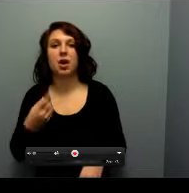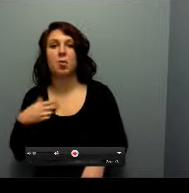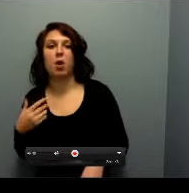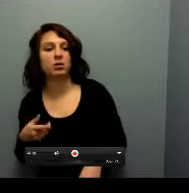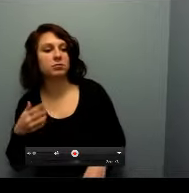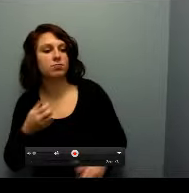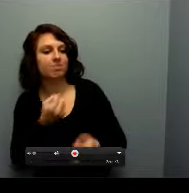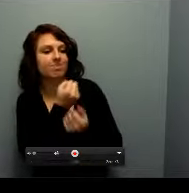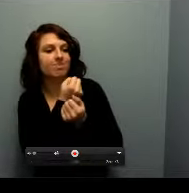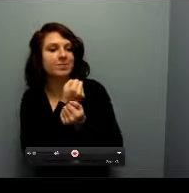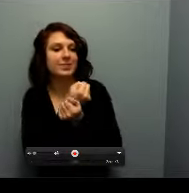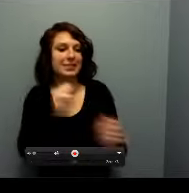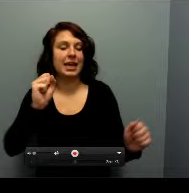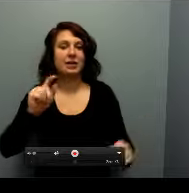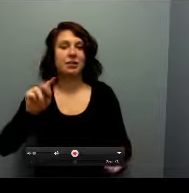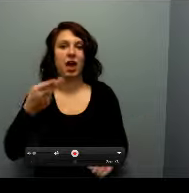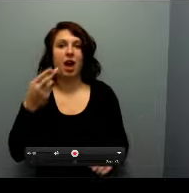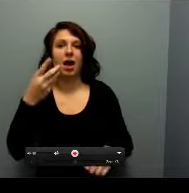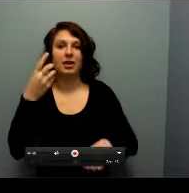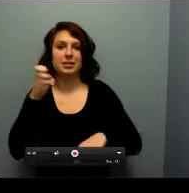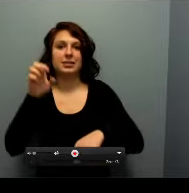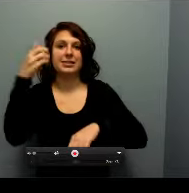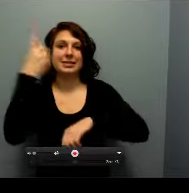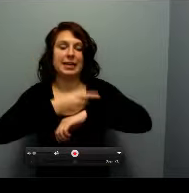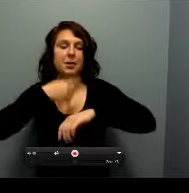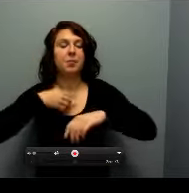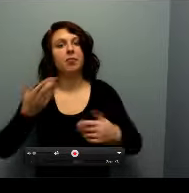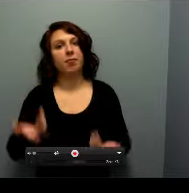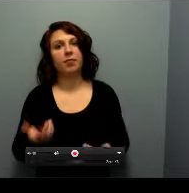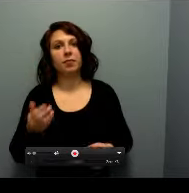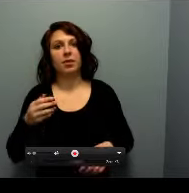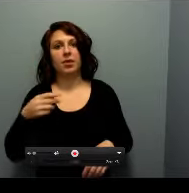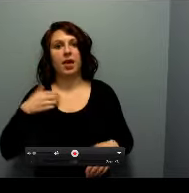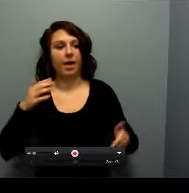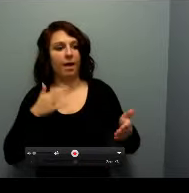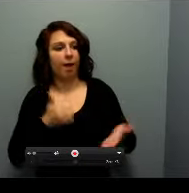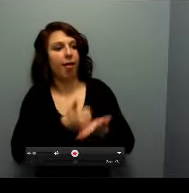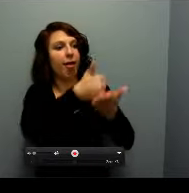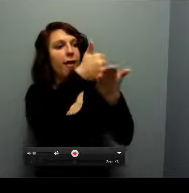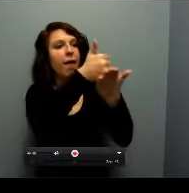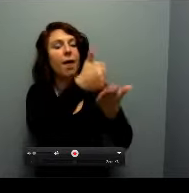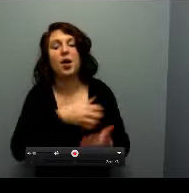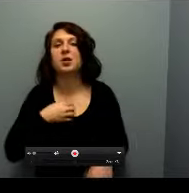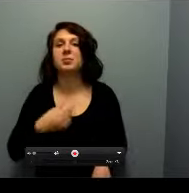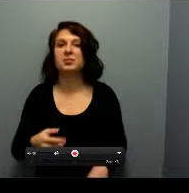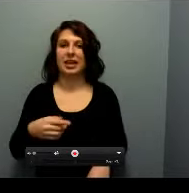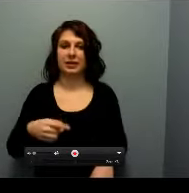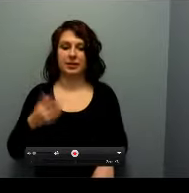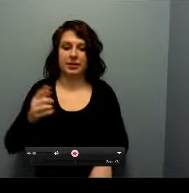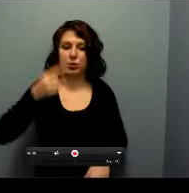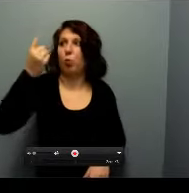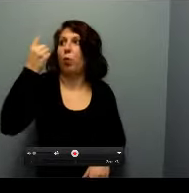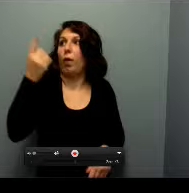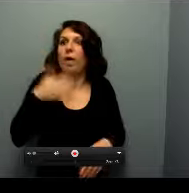that person is wonderful at doing it wrong because they did this one great thing.